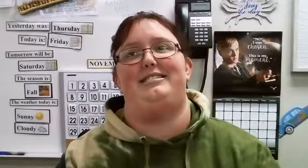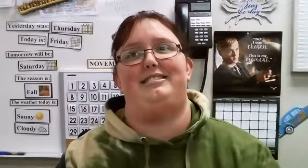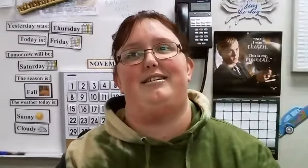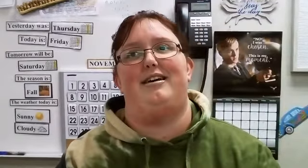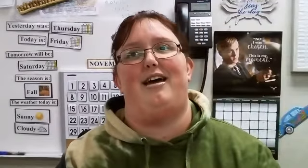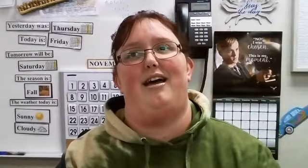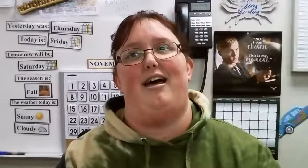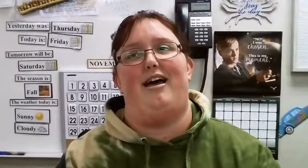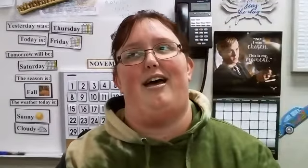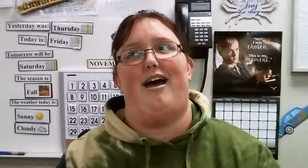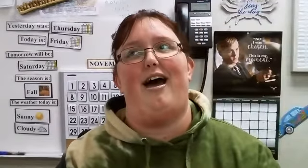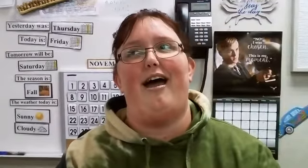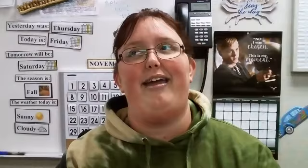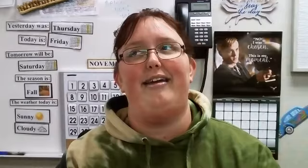and I